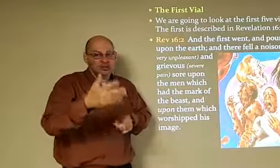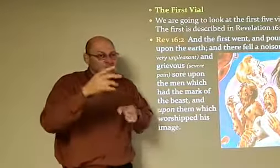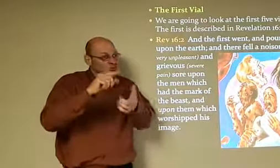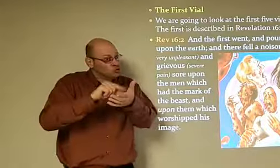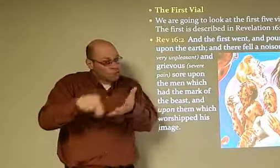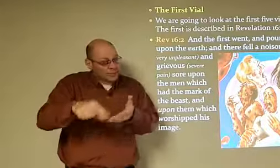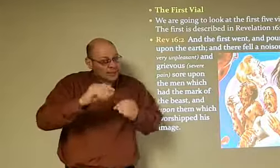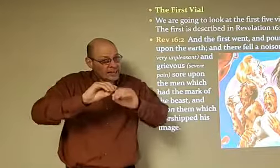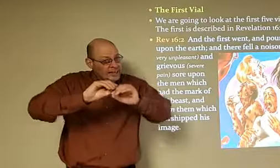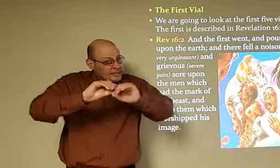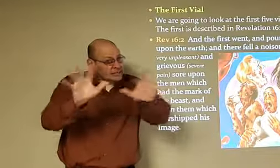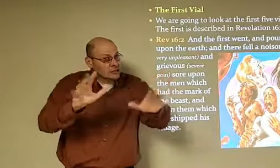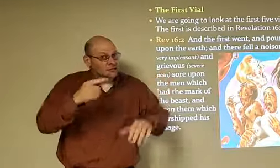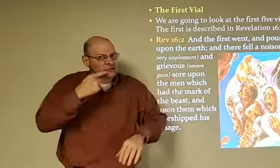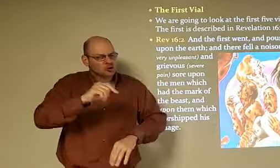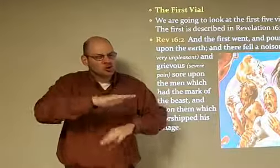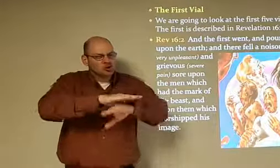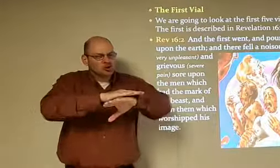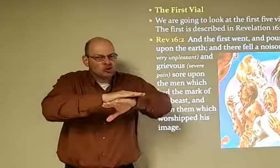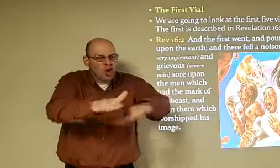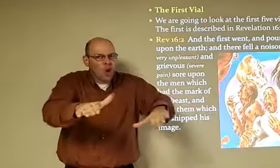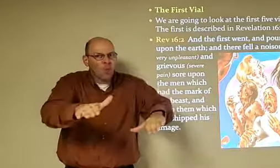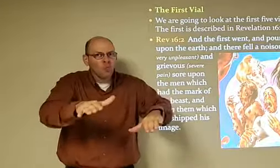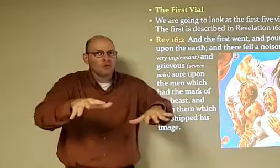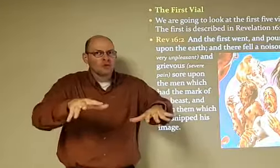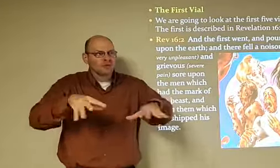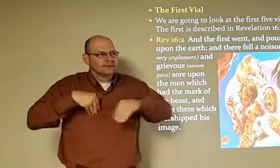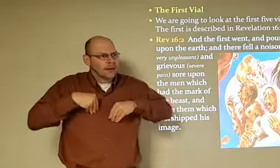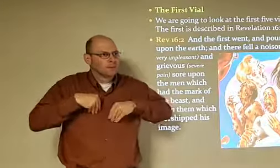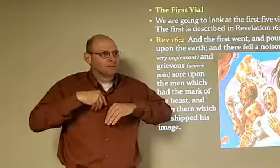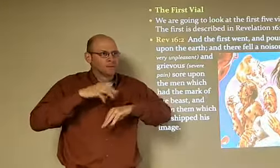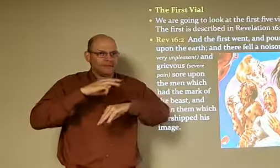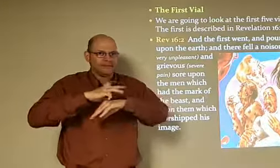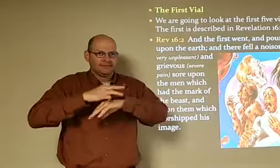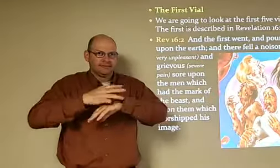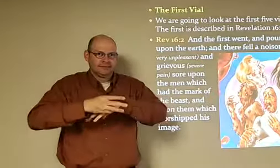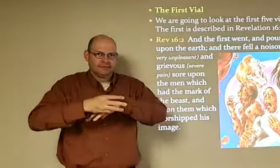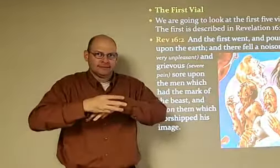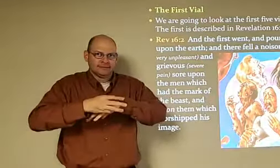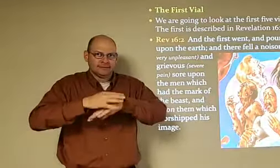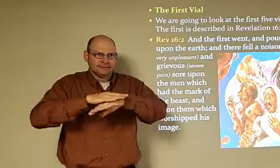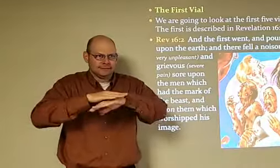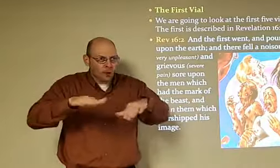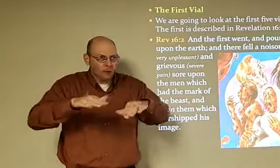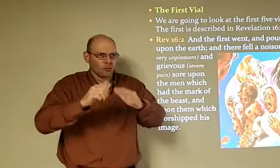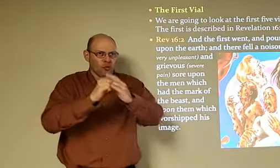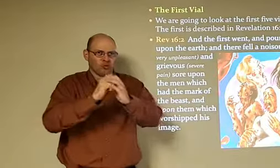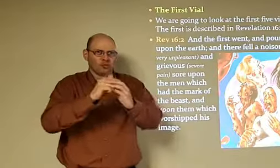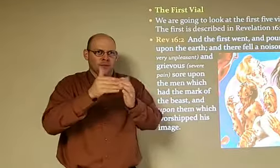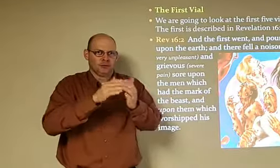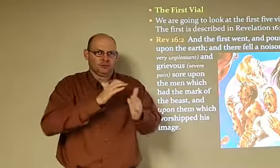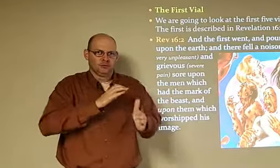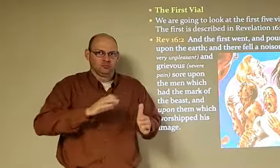It's just in pain. It's just intolerable. And I'm just telling you, don't accept the mark of the beast. Don't worship